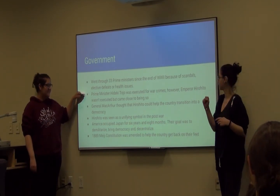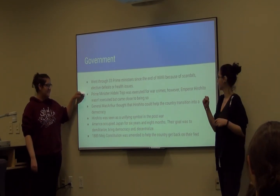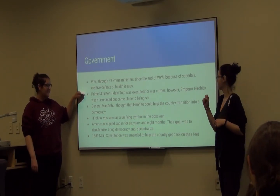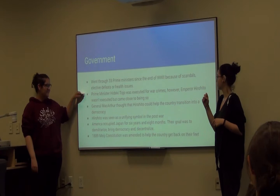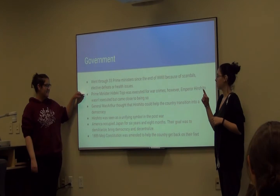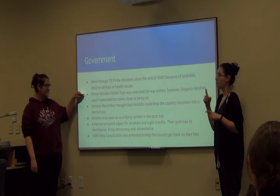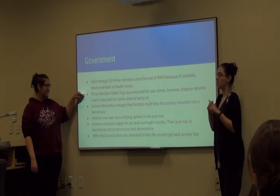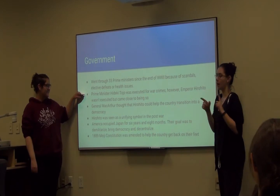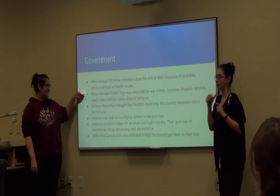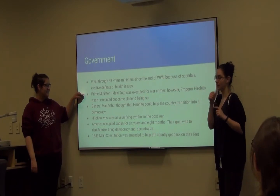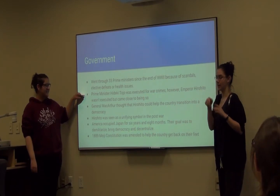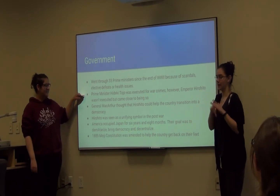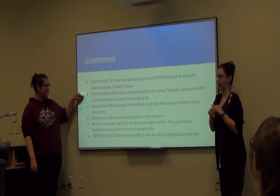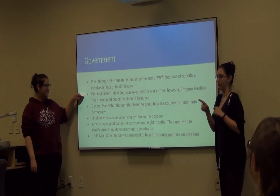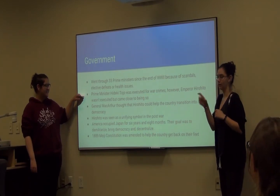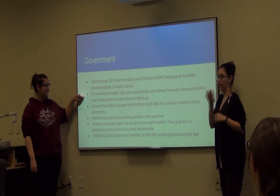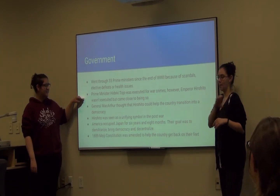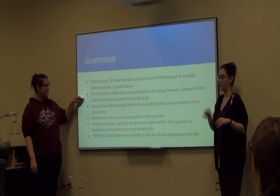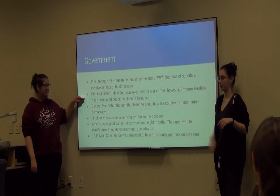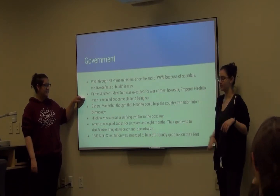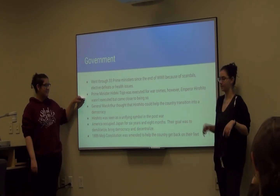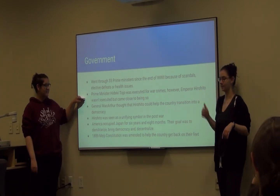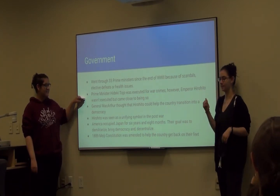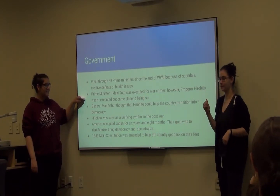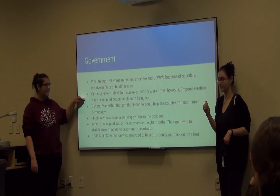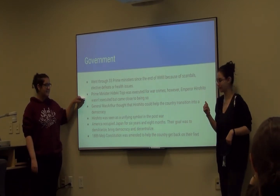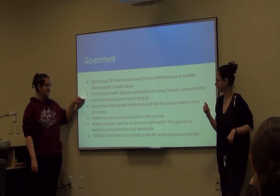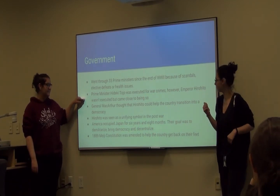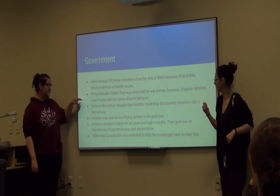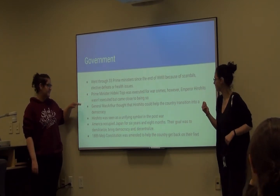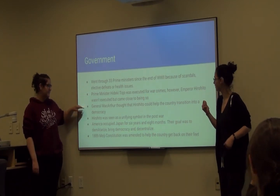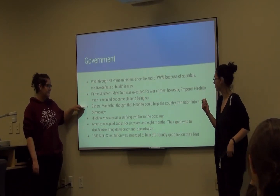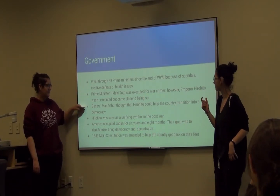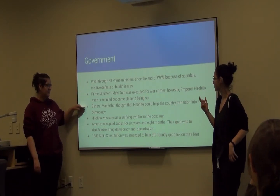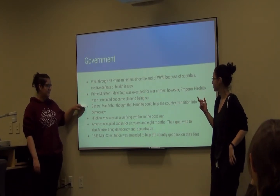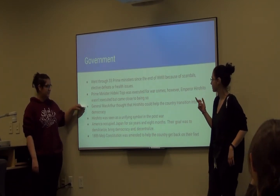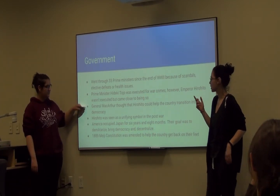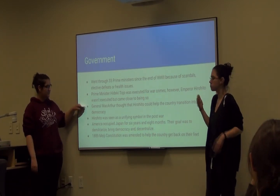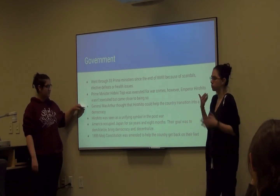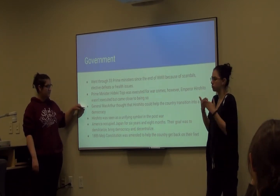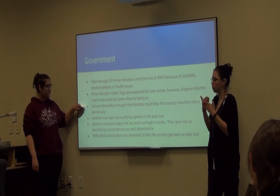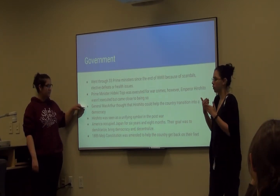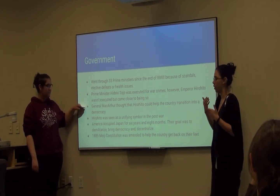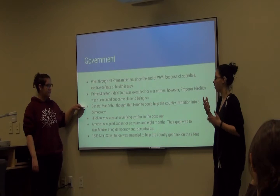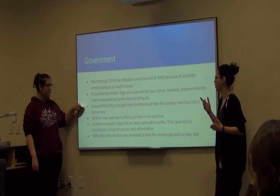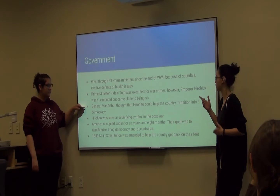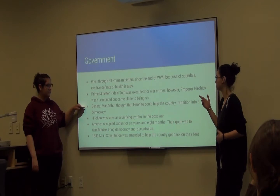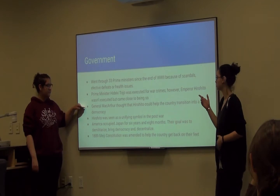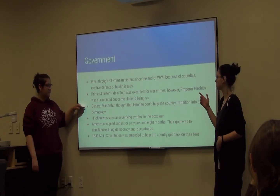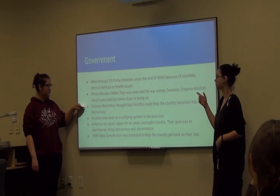crimes committed, but he didn't kill the emperor. emperor wasn't executed.